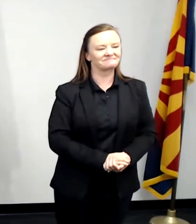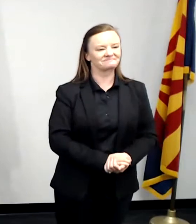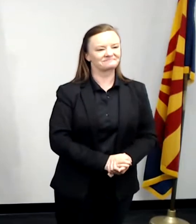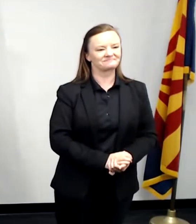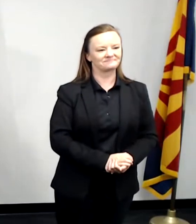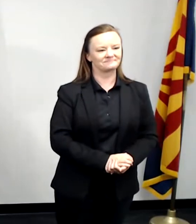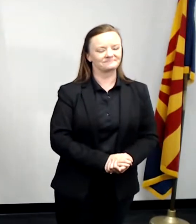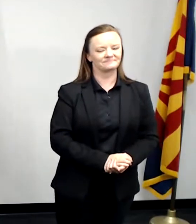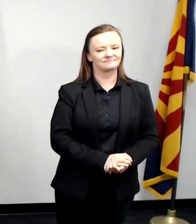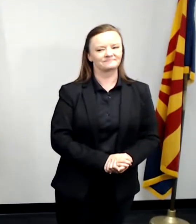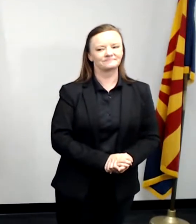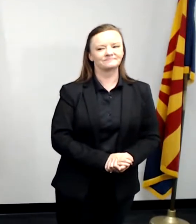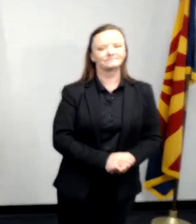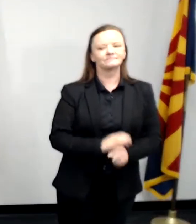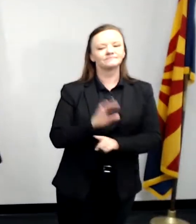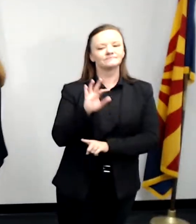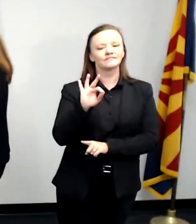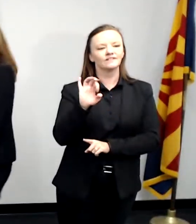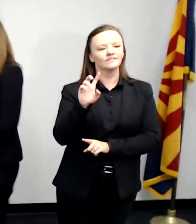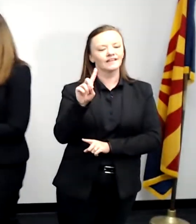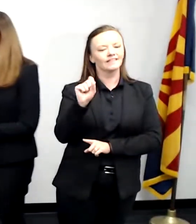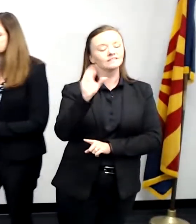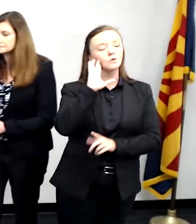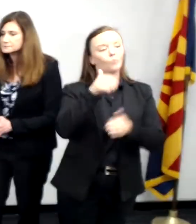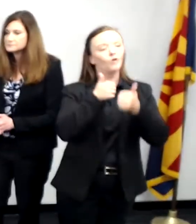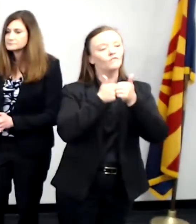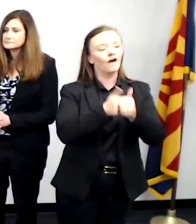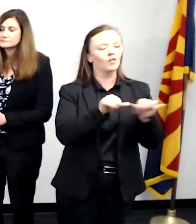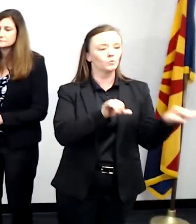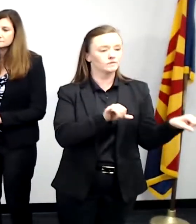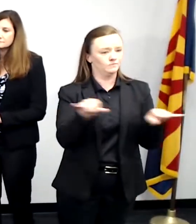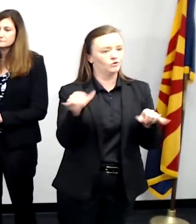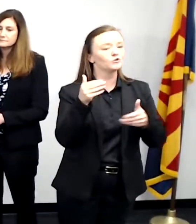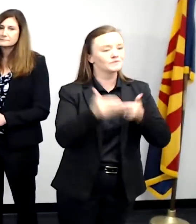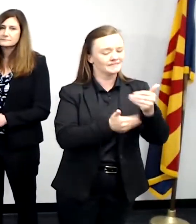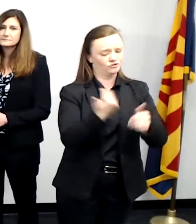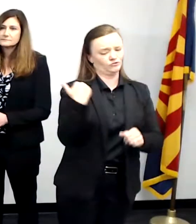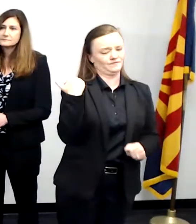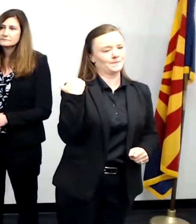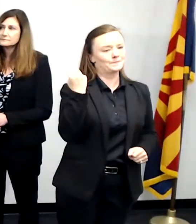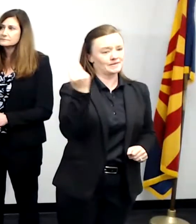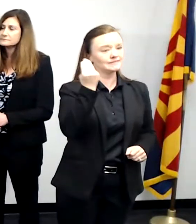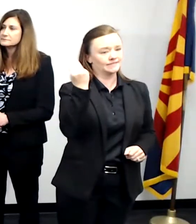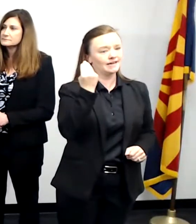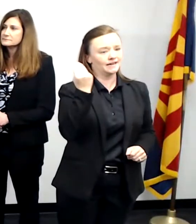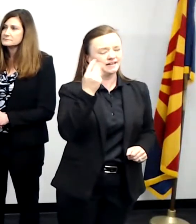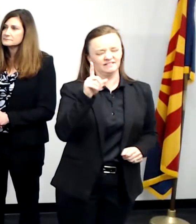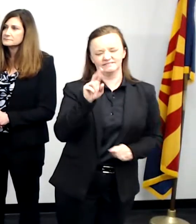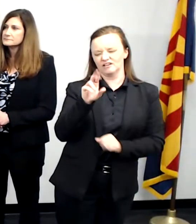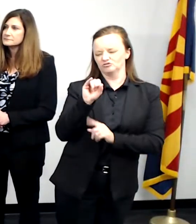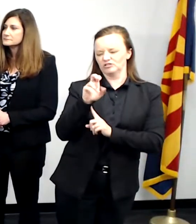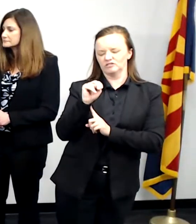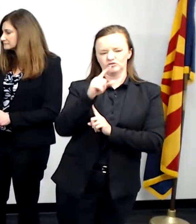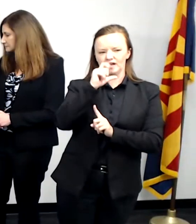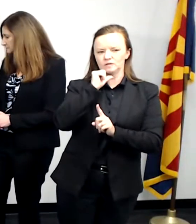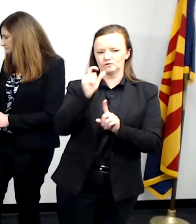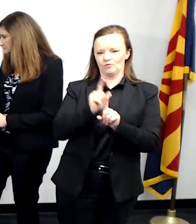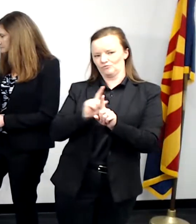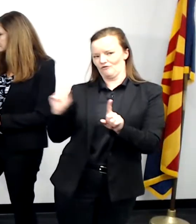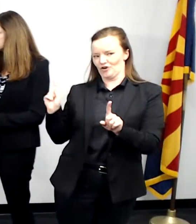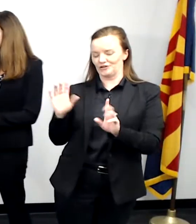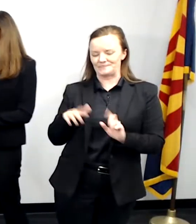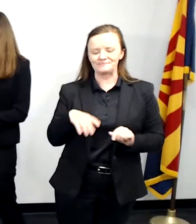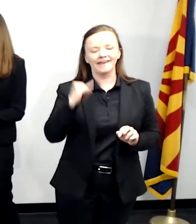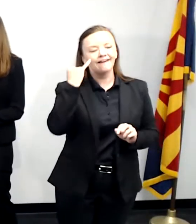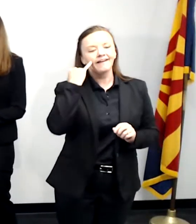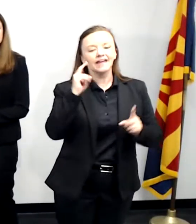So we're going to follow a similar procedure, Dr. Sunenshine, if you want to stay right there, from what we did on Monday. And so if